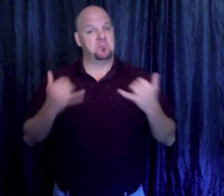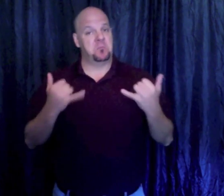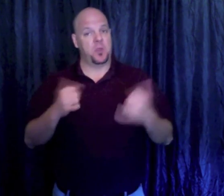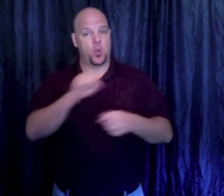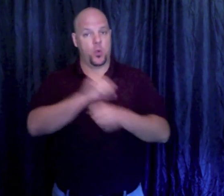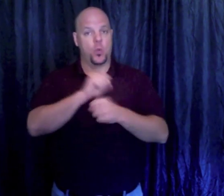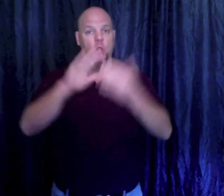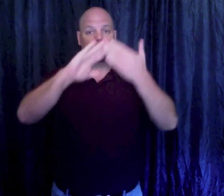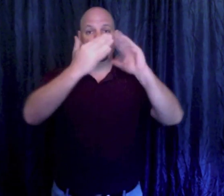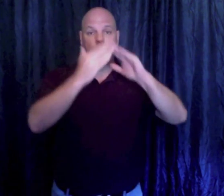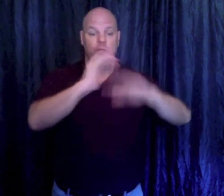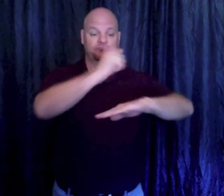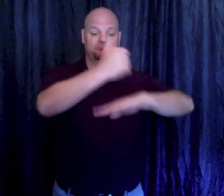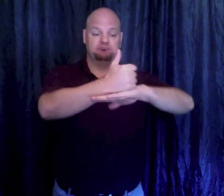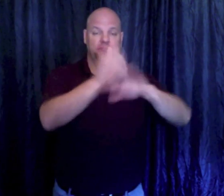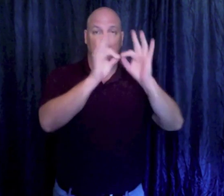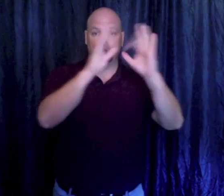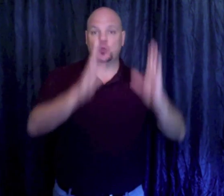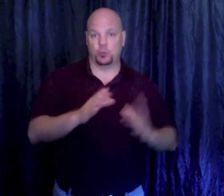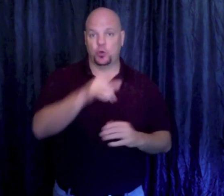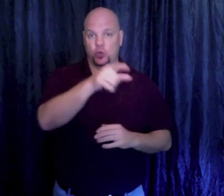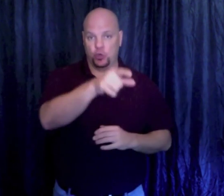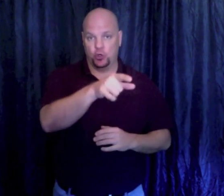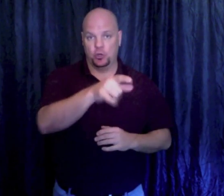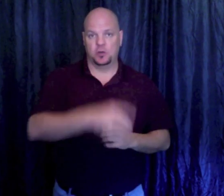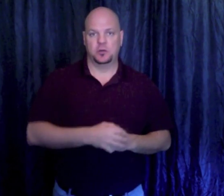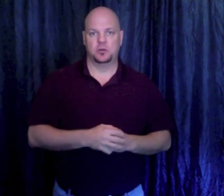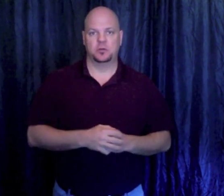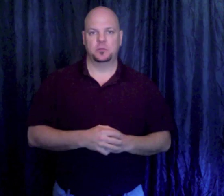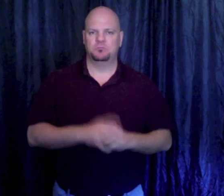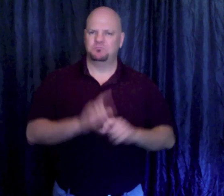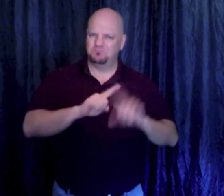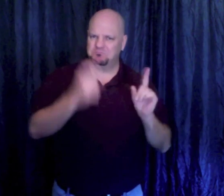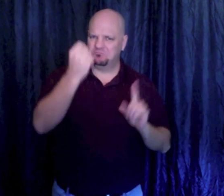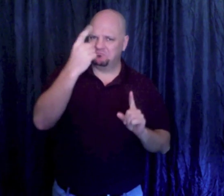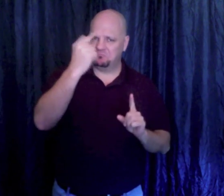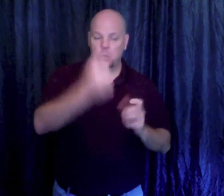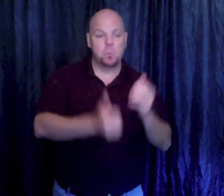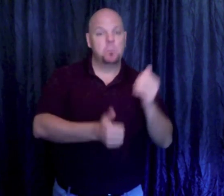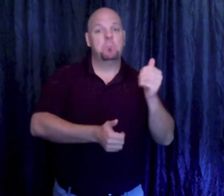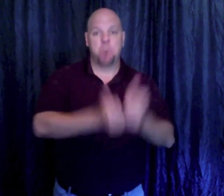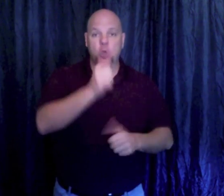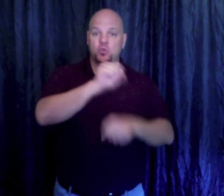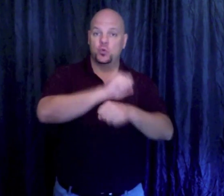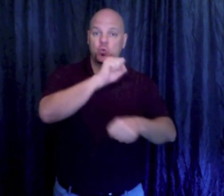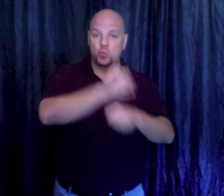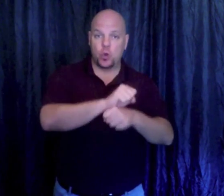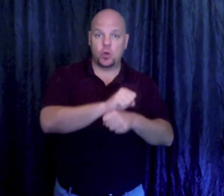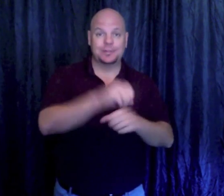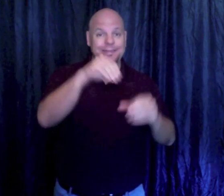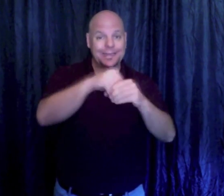do a majority of my assignments are in the school system. So I do a lot of substitute